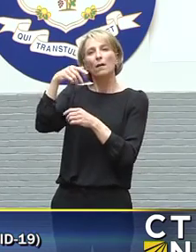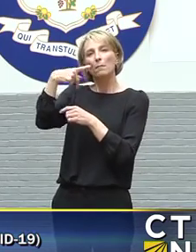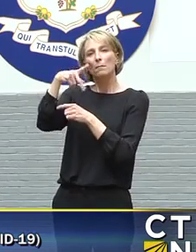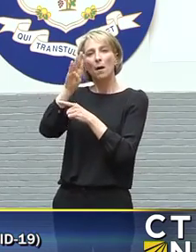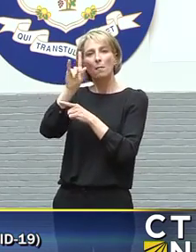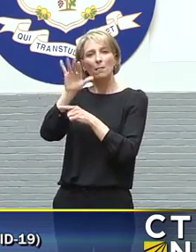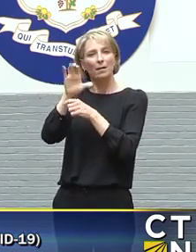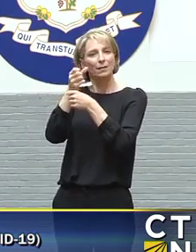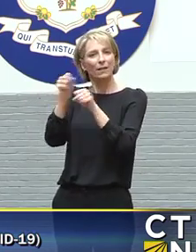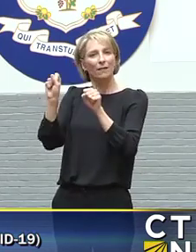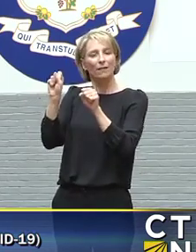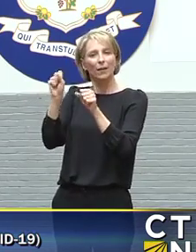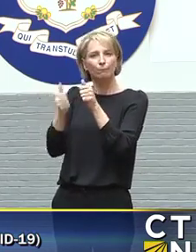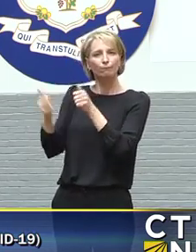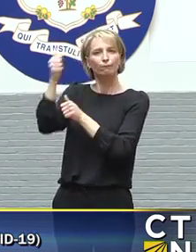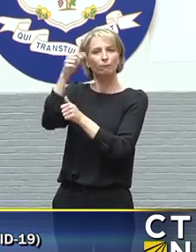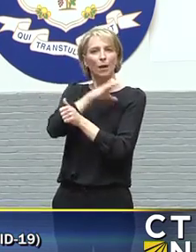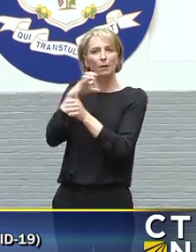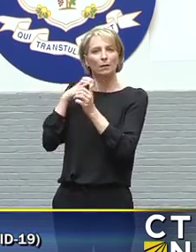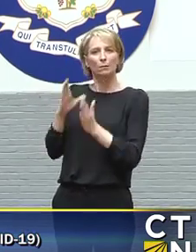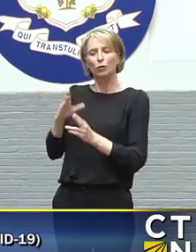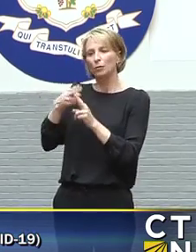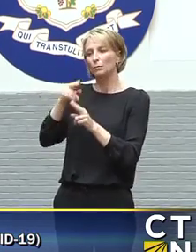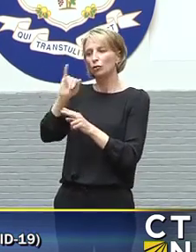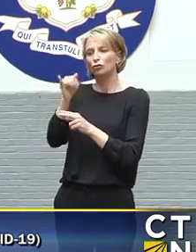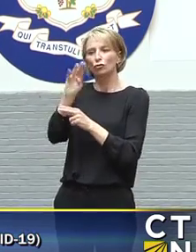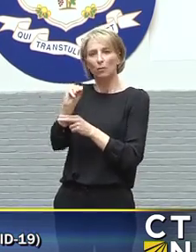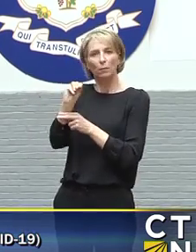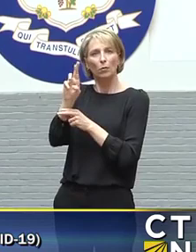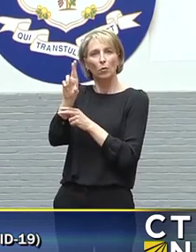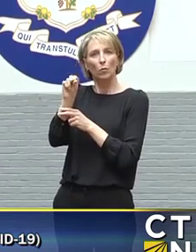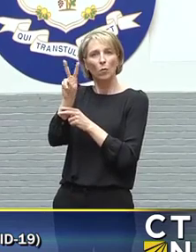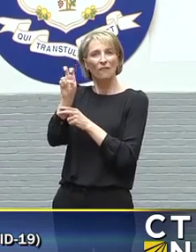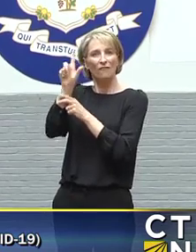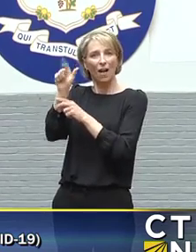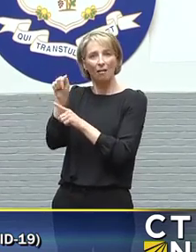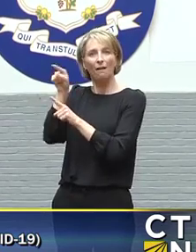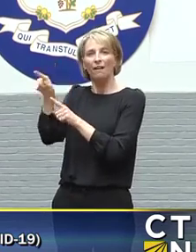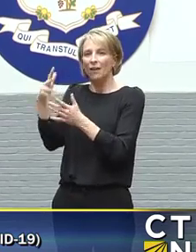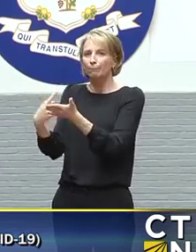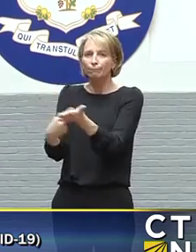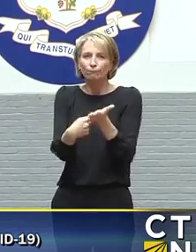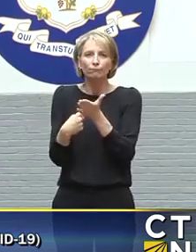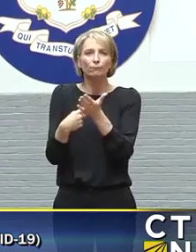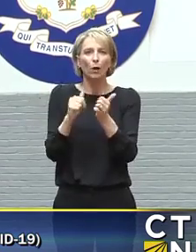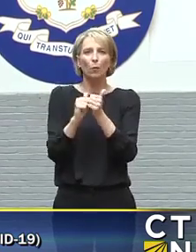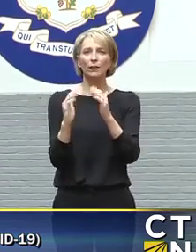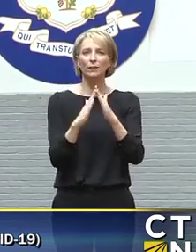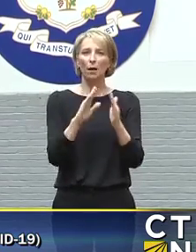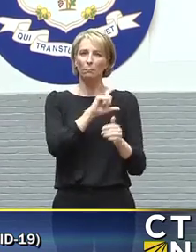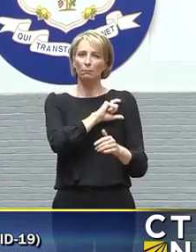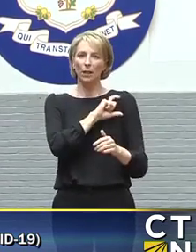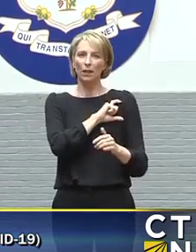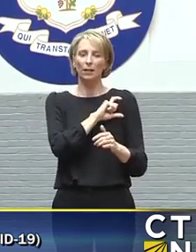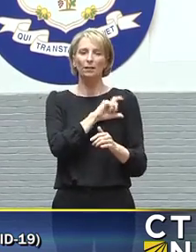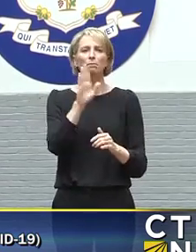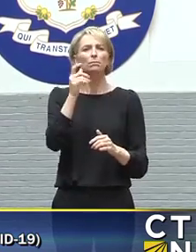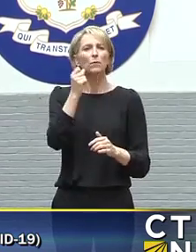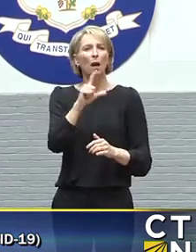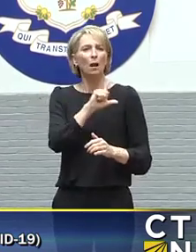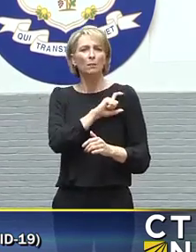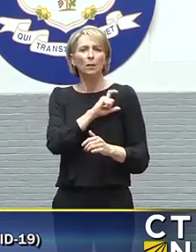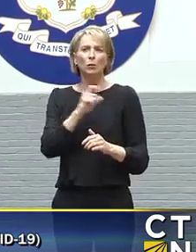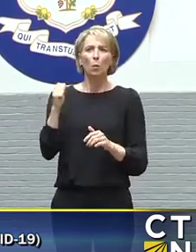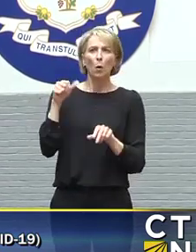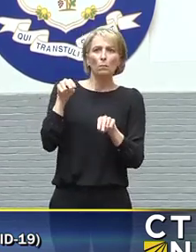met with or talked to our municipal police, and the municipal police are not going to be heavy-handed.